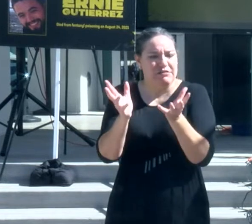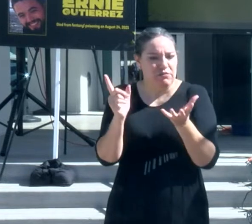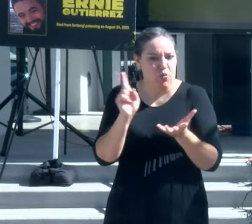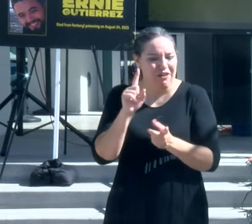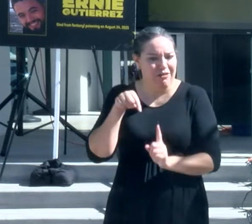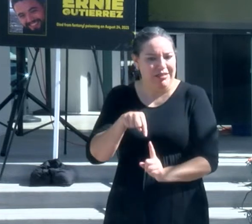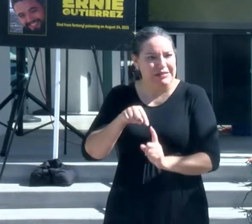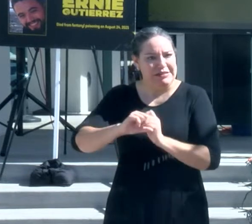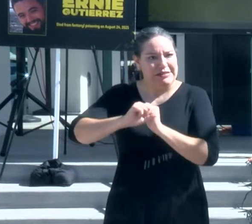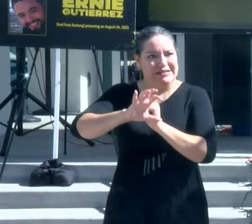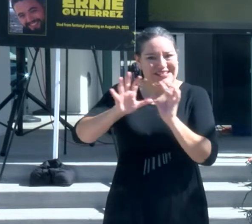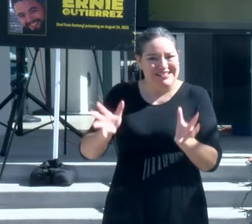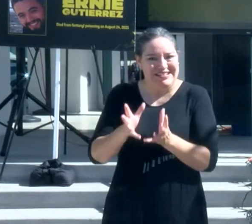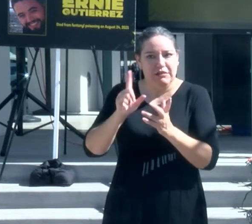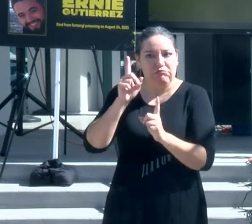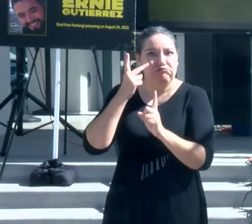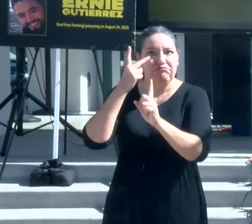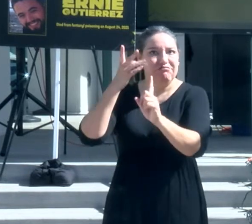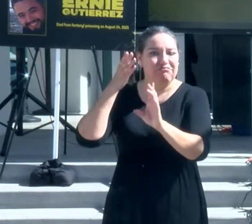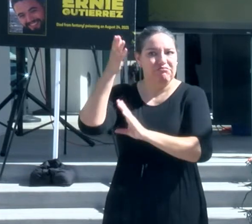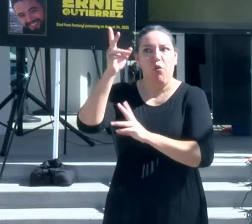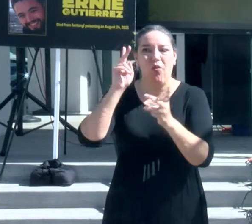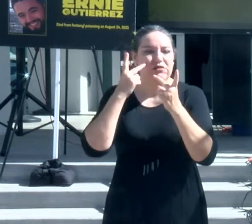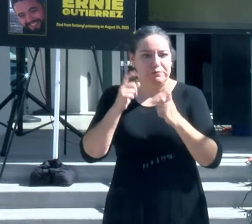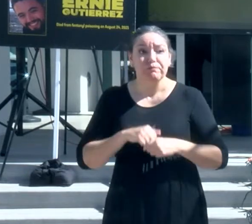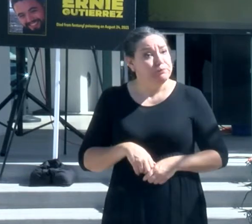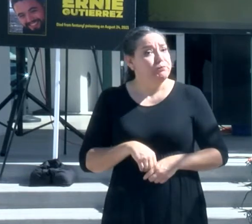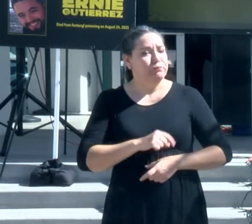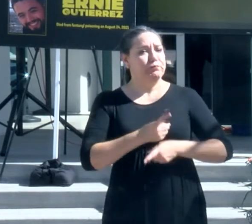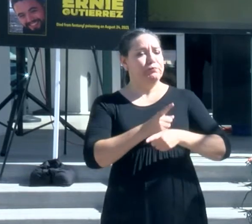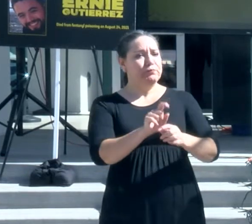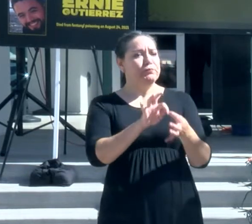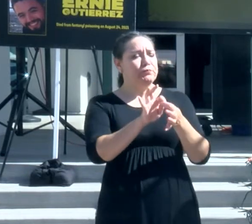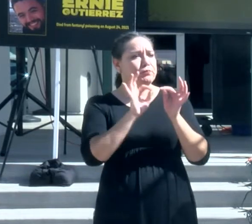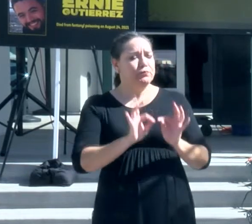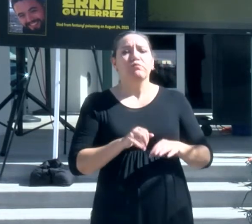Where will we see it? Exactly. So this campaign, important to note that all